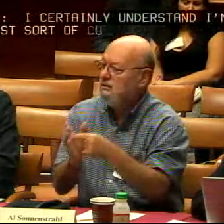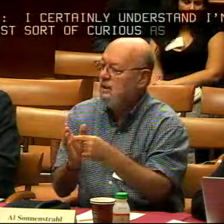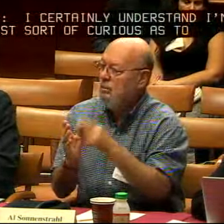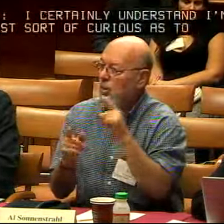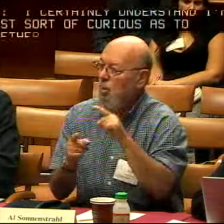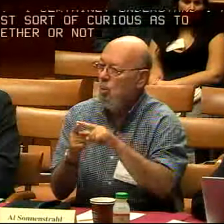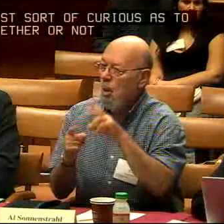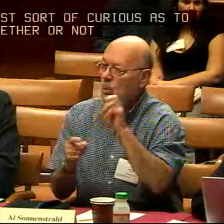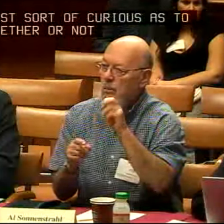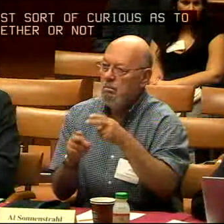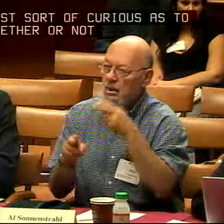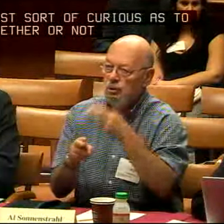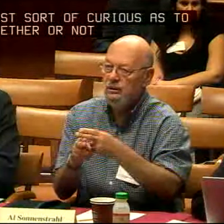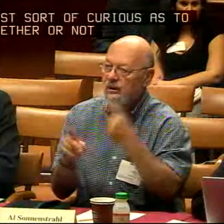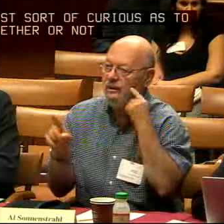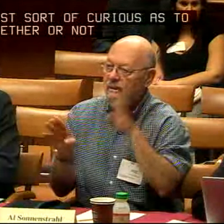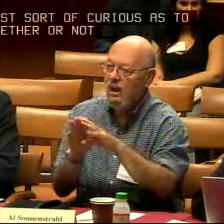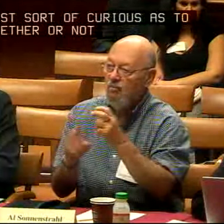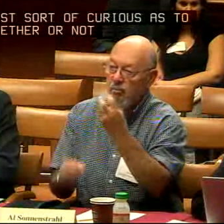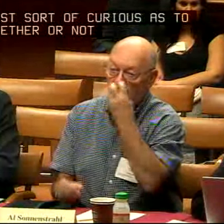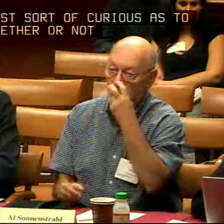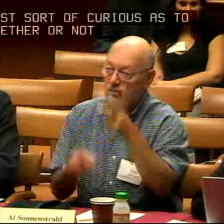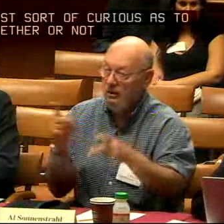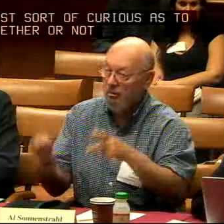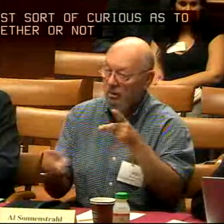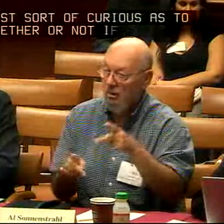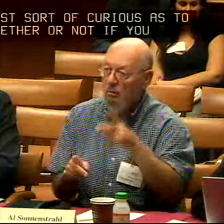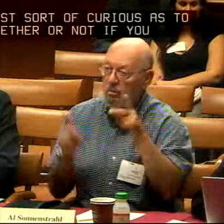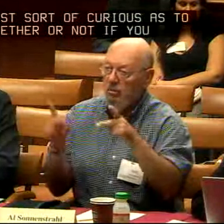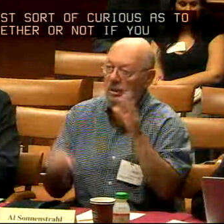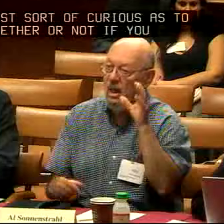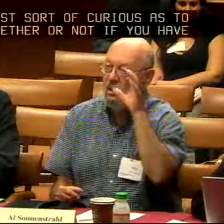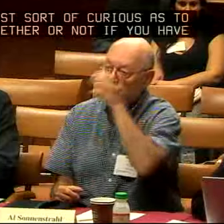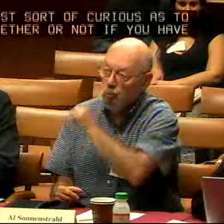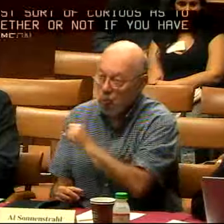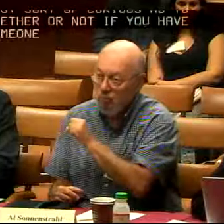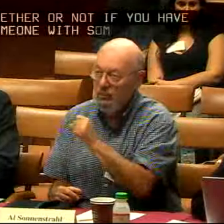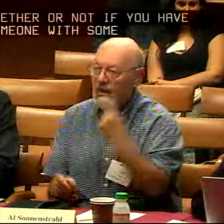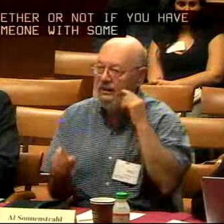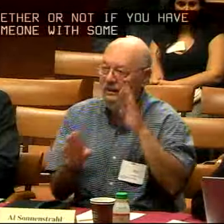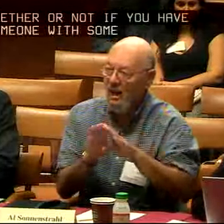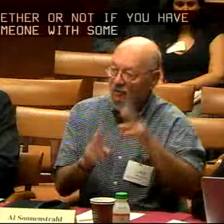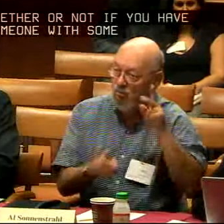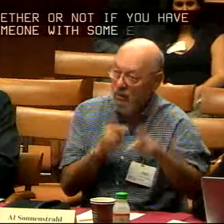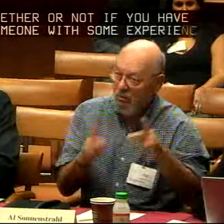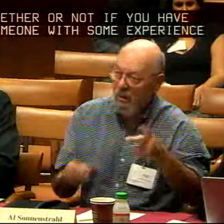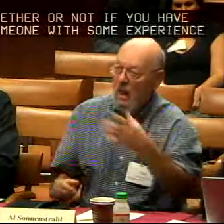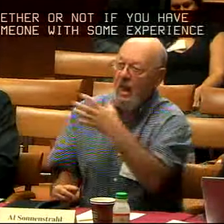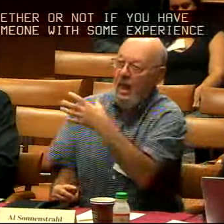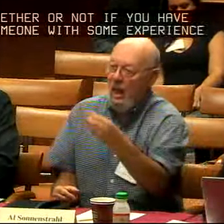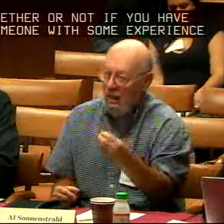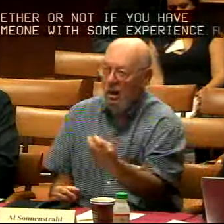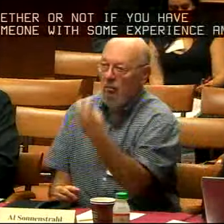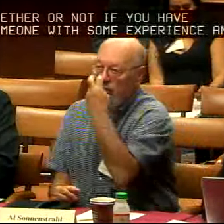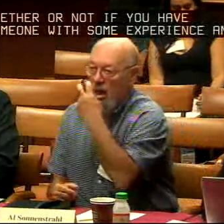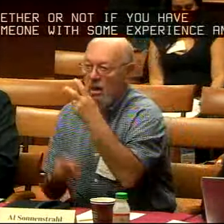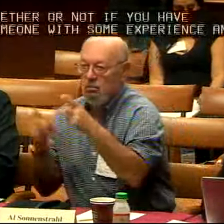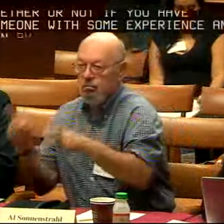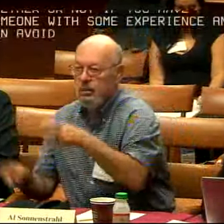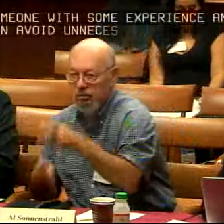you can avoid unnecessary confusion, even if it's at the semantic level. When we talk about deaf-blind people, a lot of times people assume that